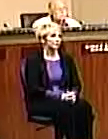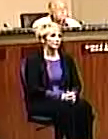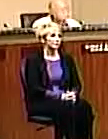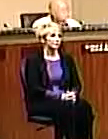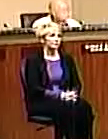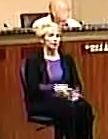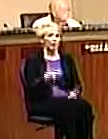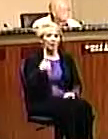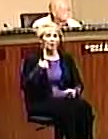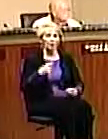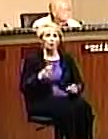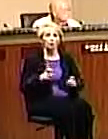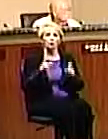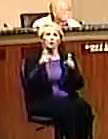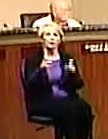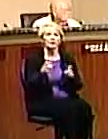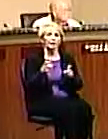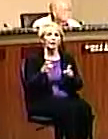I'm going to be presenting it